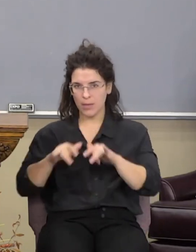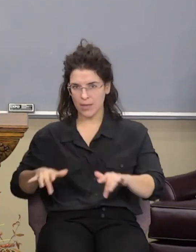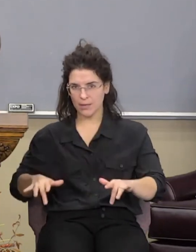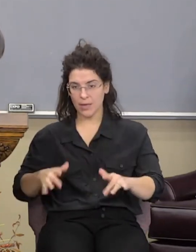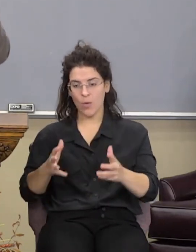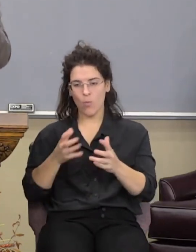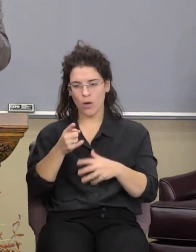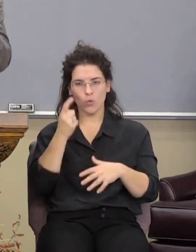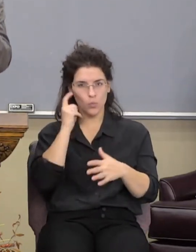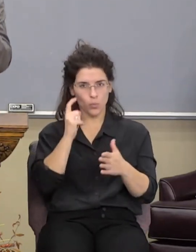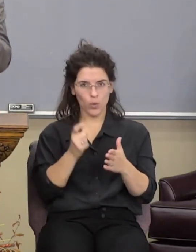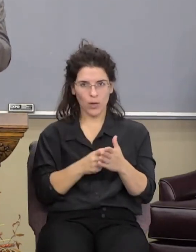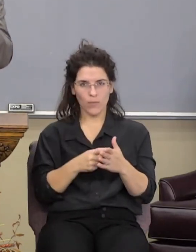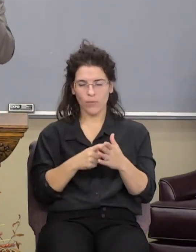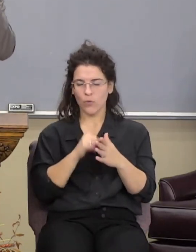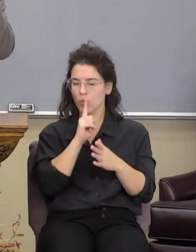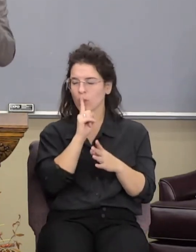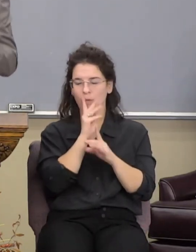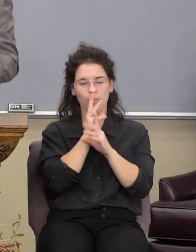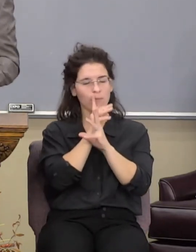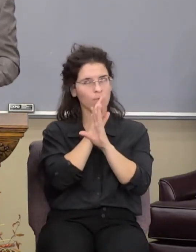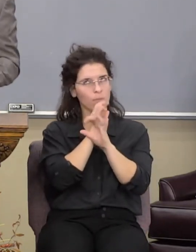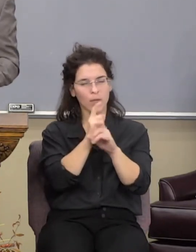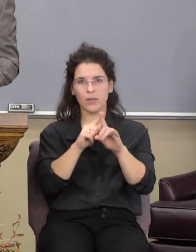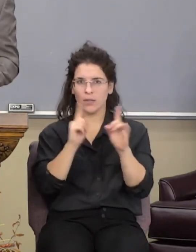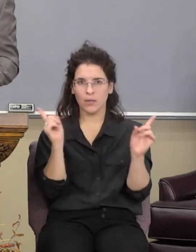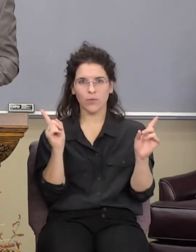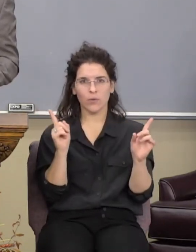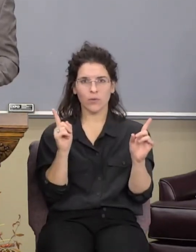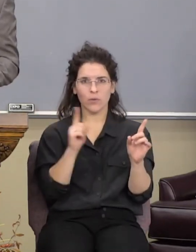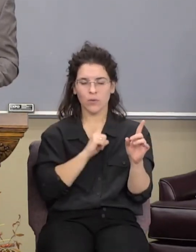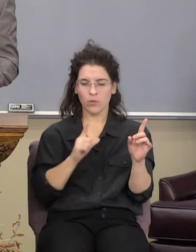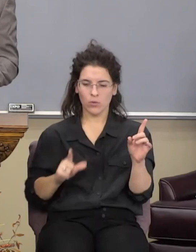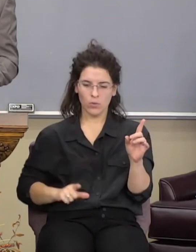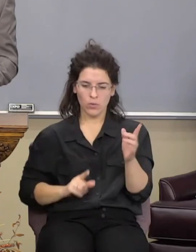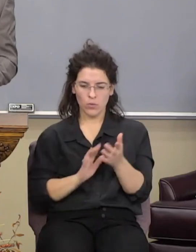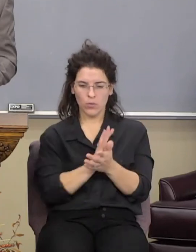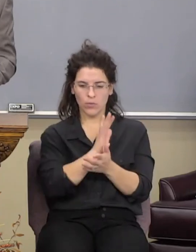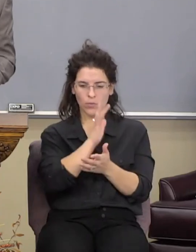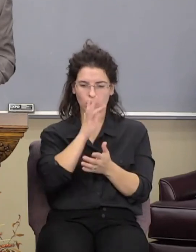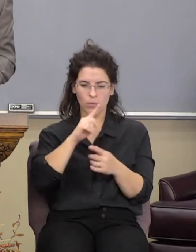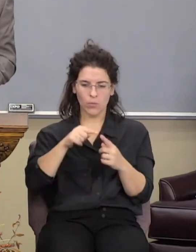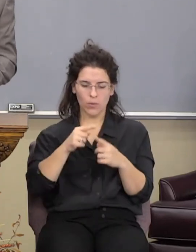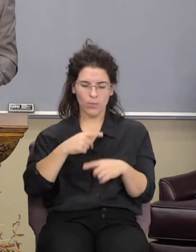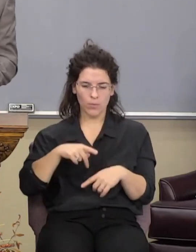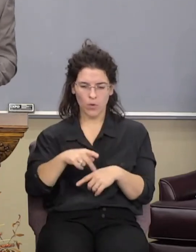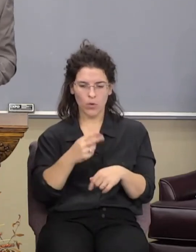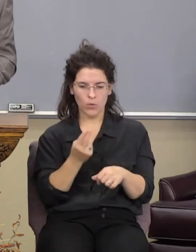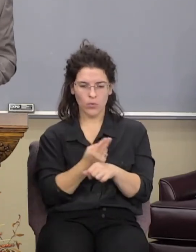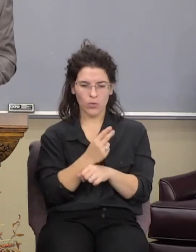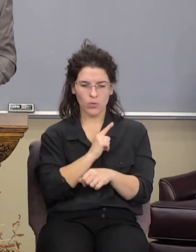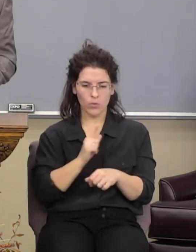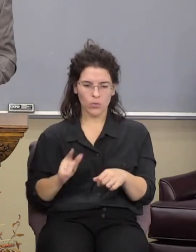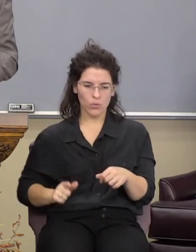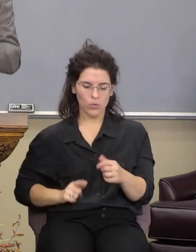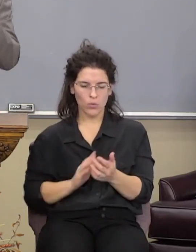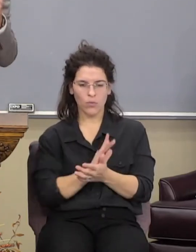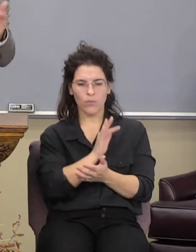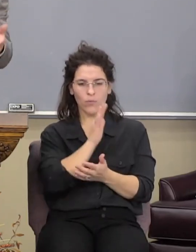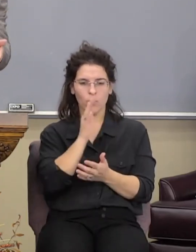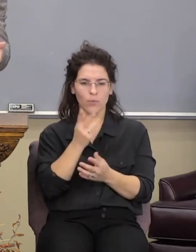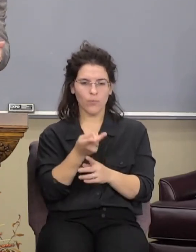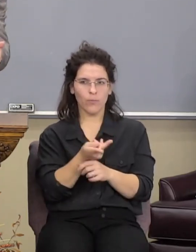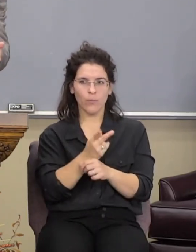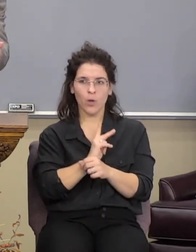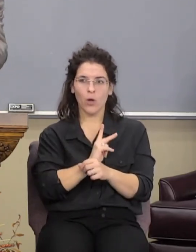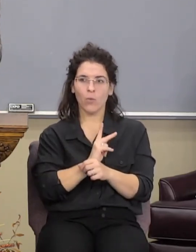to recognize there's a fascinating difference. The Lord of glory, when Paul uses the Lord of glory, he's